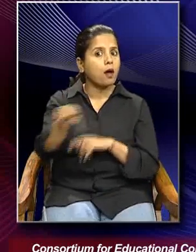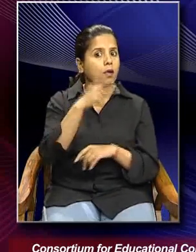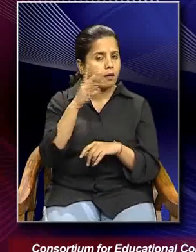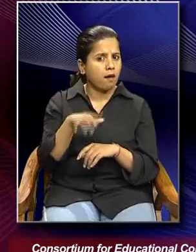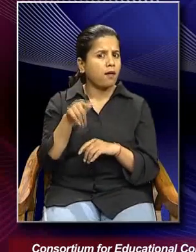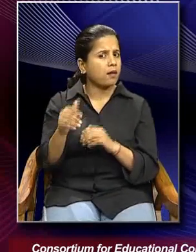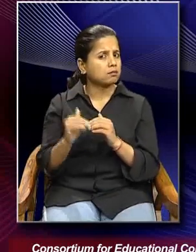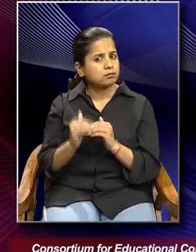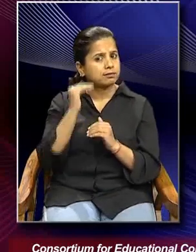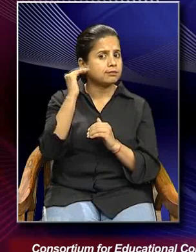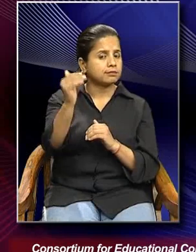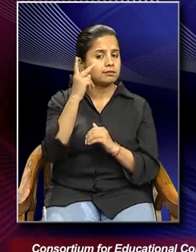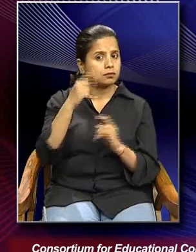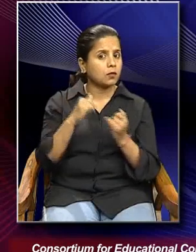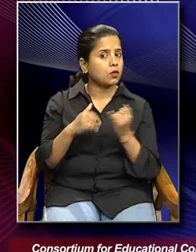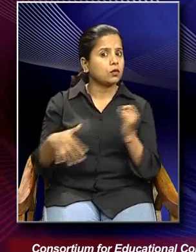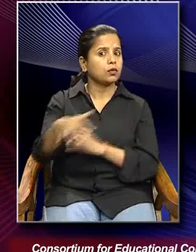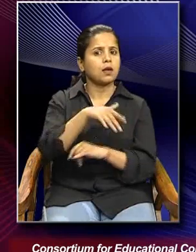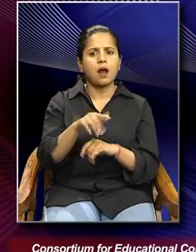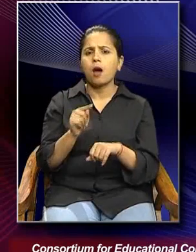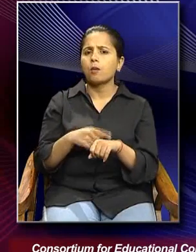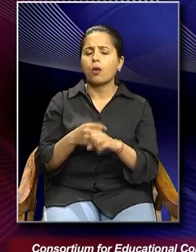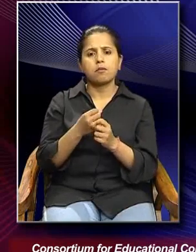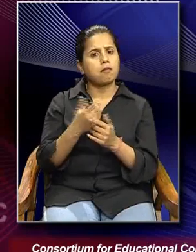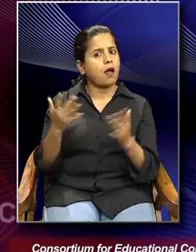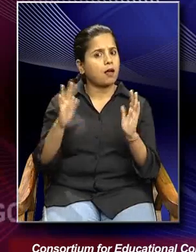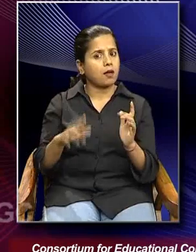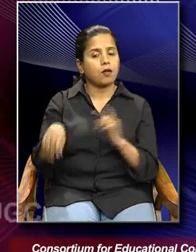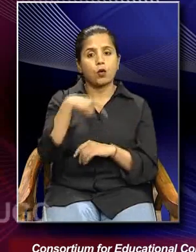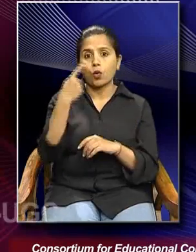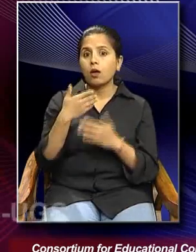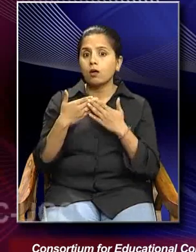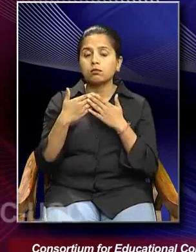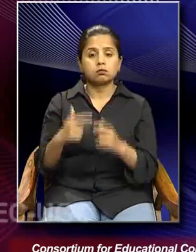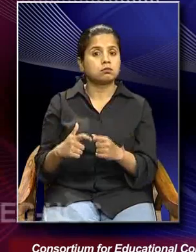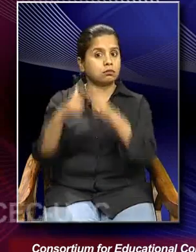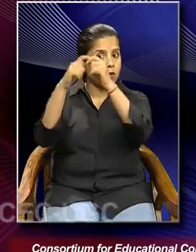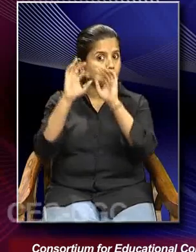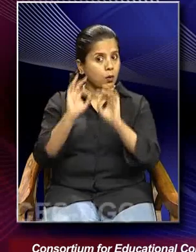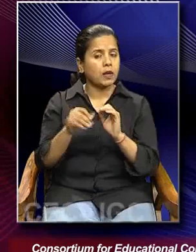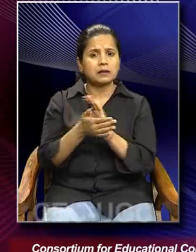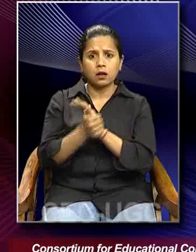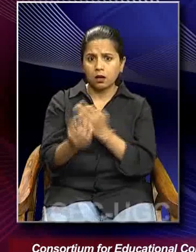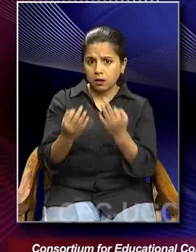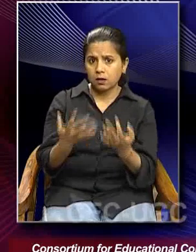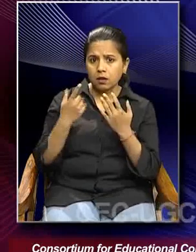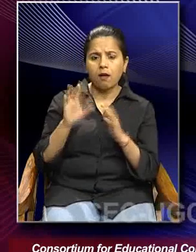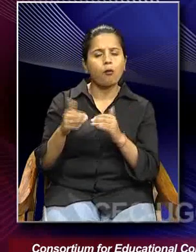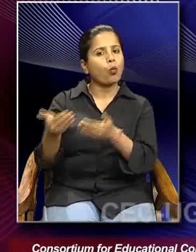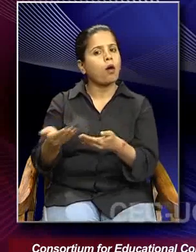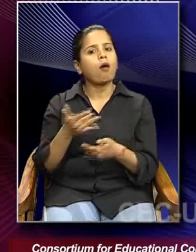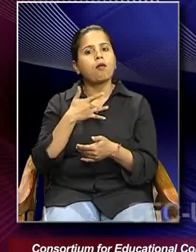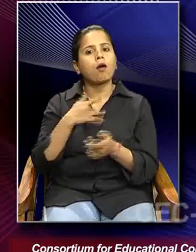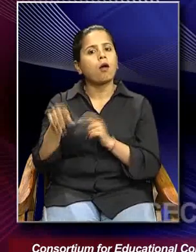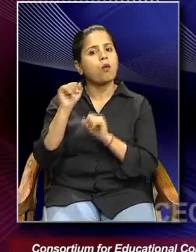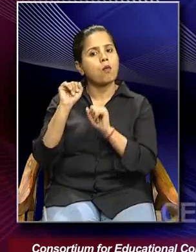advanced societies where there are ample opportunities. So people who are qualified with greater skill set are welcomed according